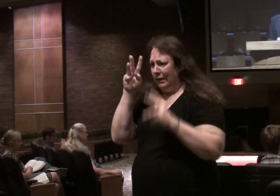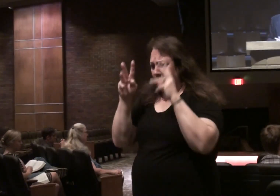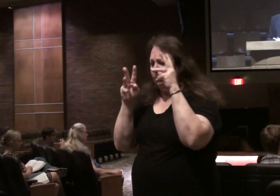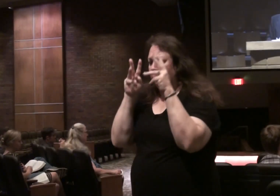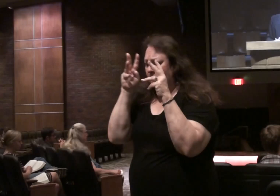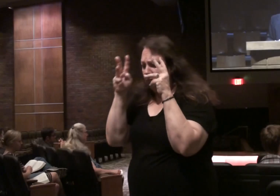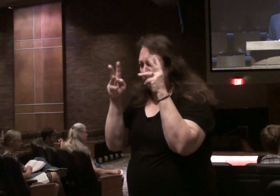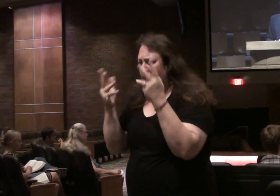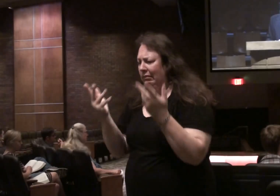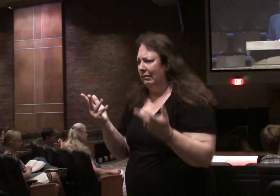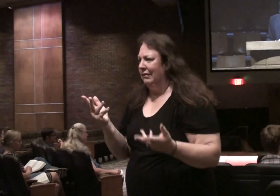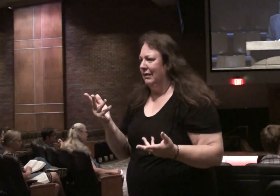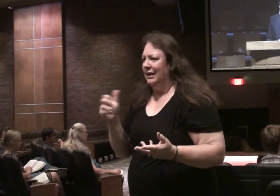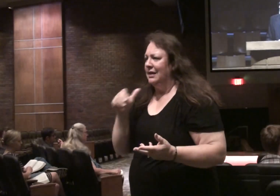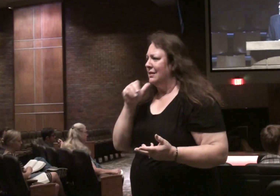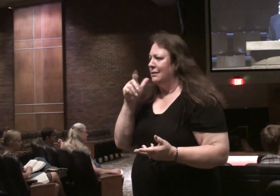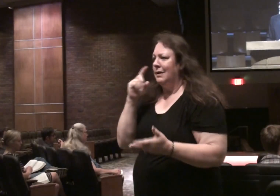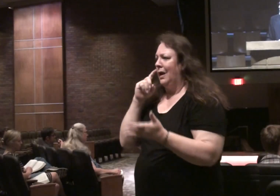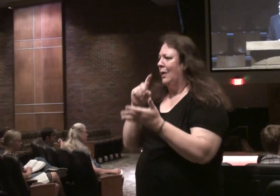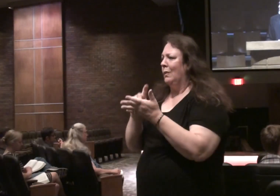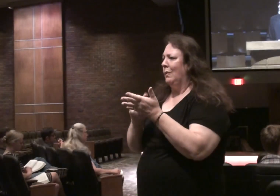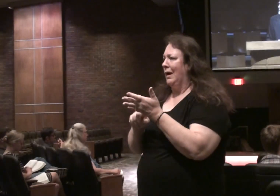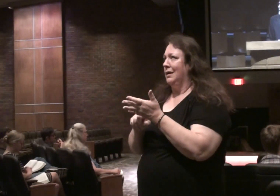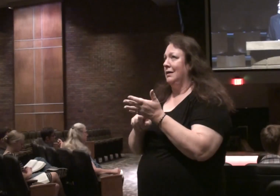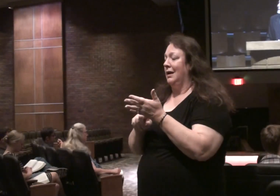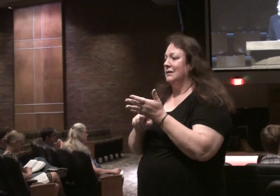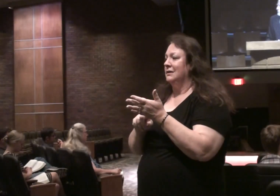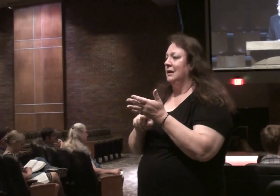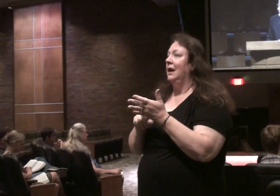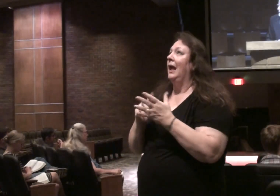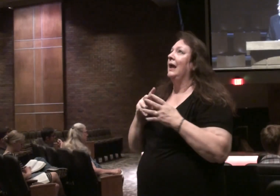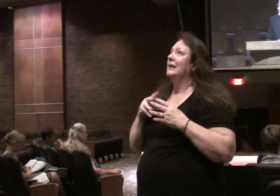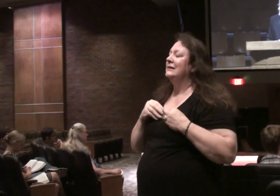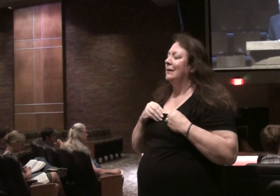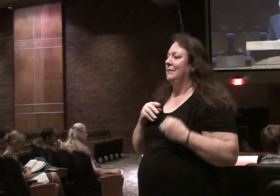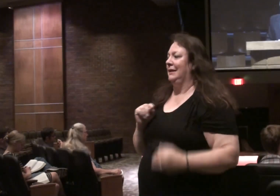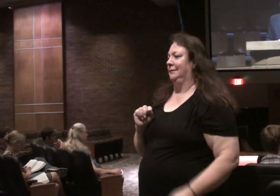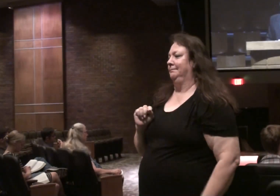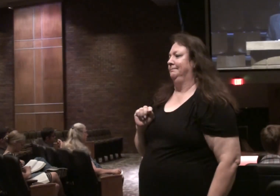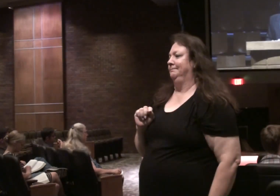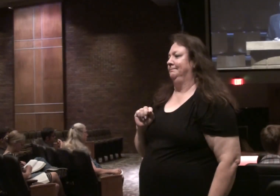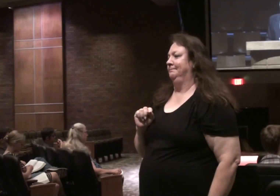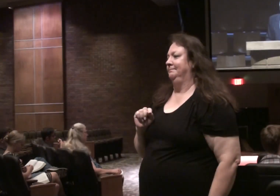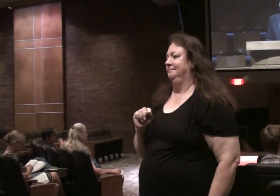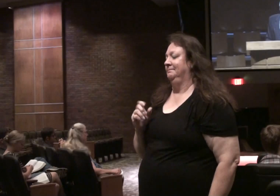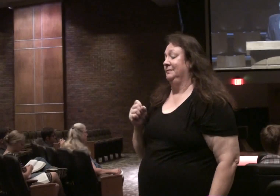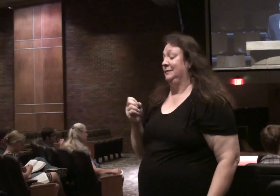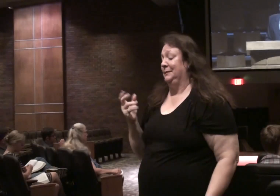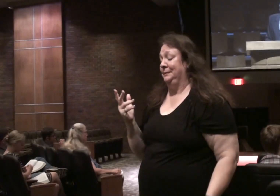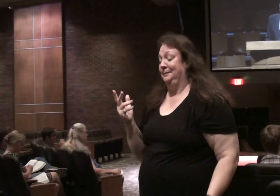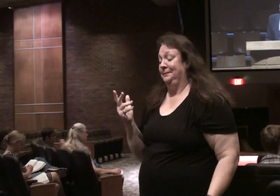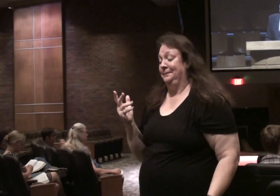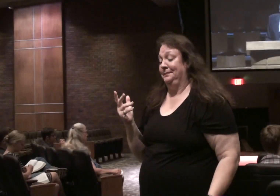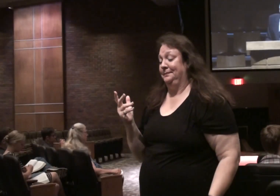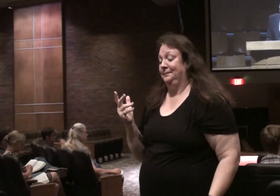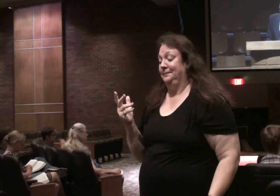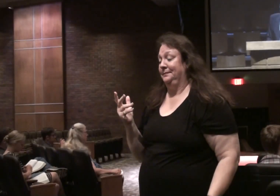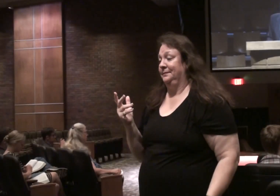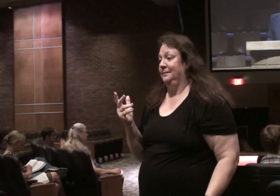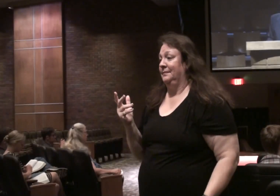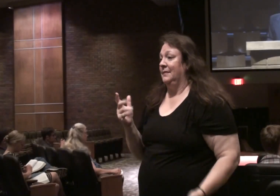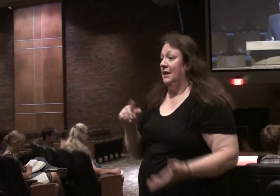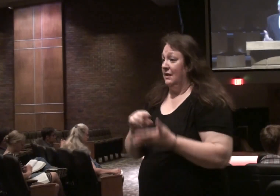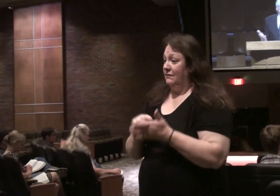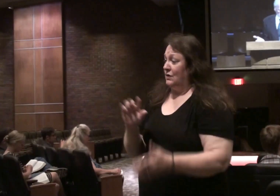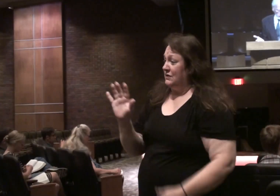create are not recognizing that and accepting it. So, as he